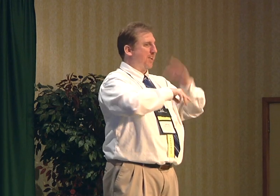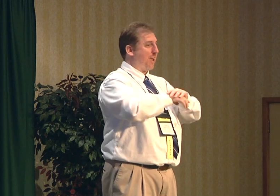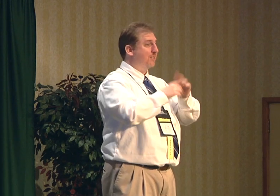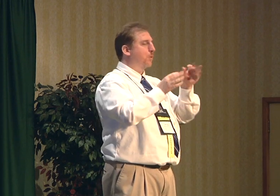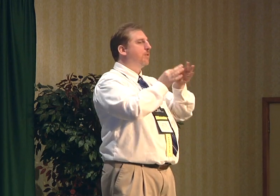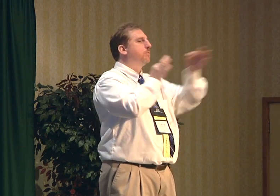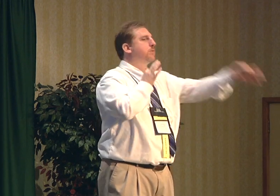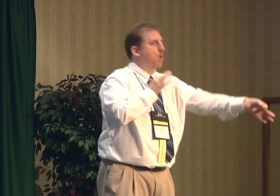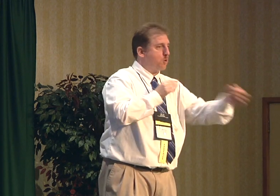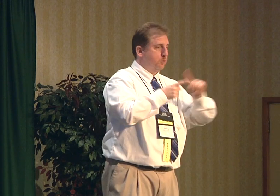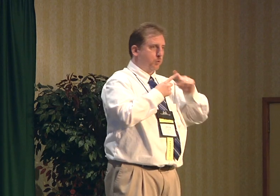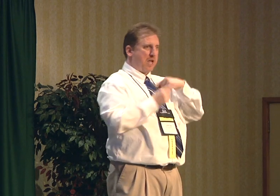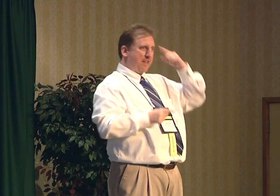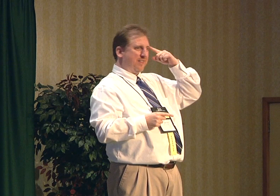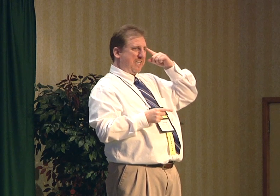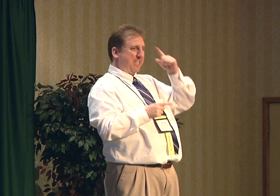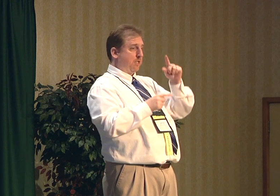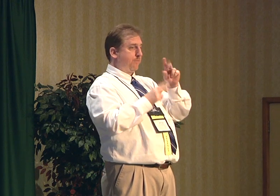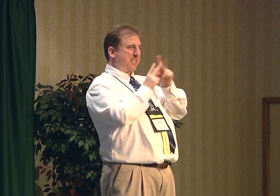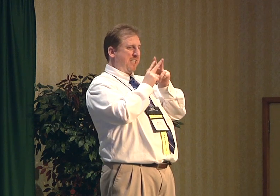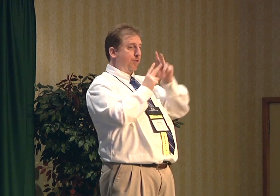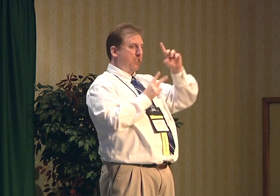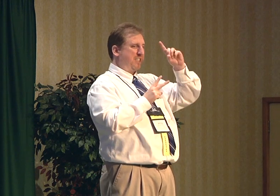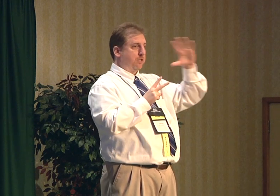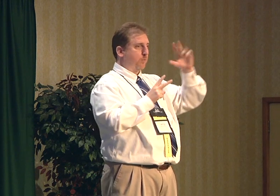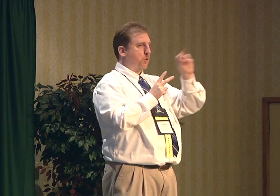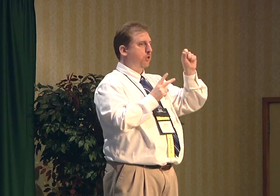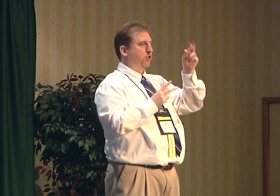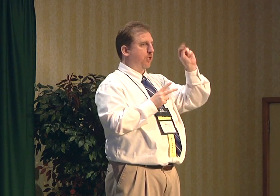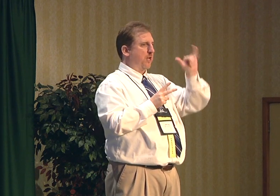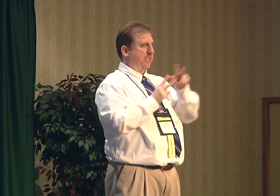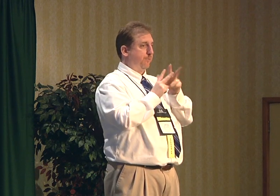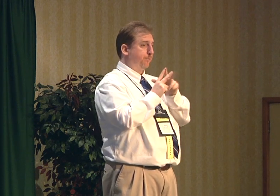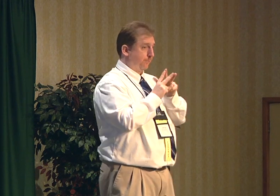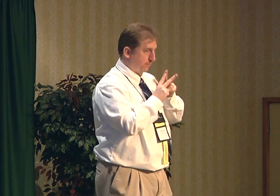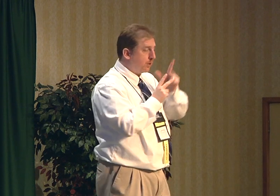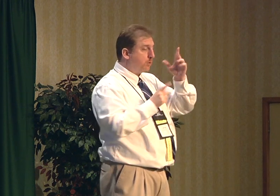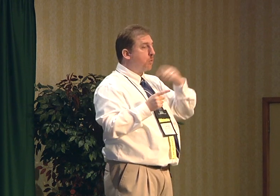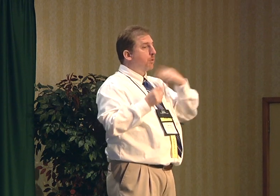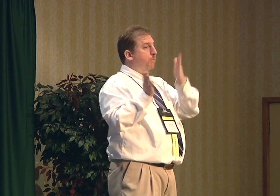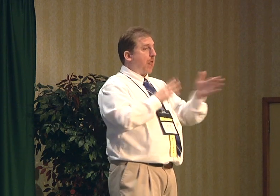was a little too much going on, so we had to delay that. We plan that for either December or